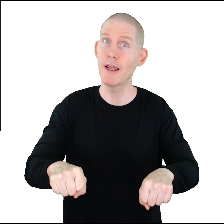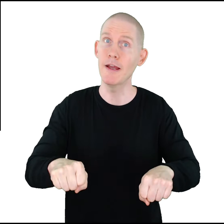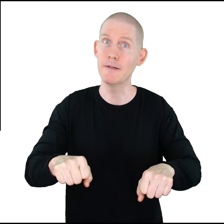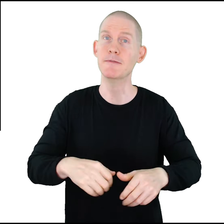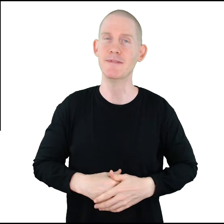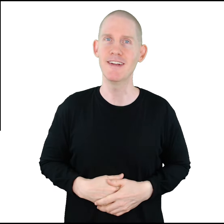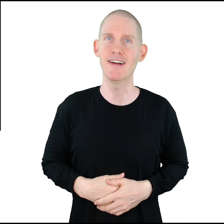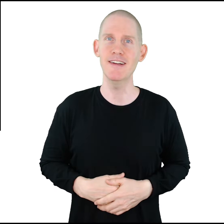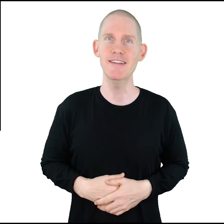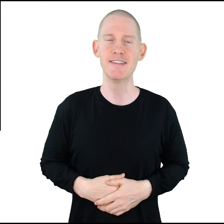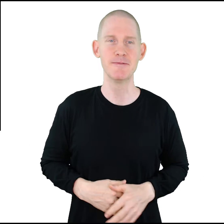Can.